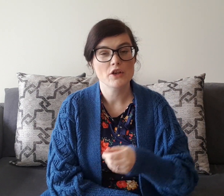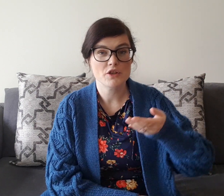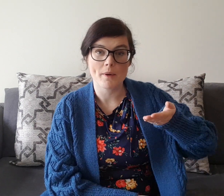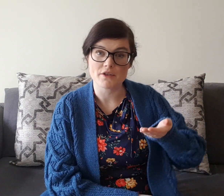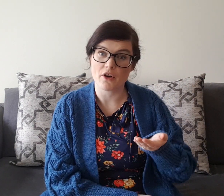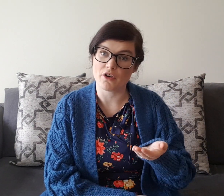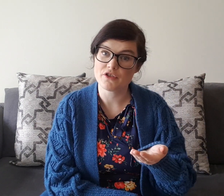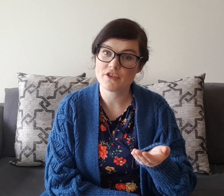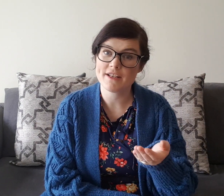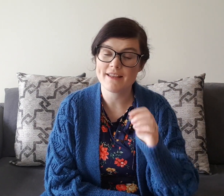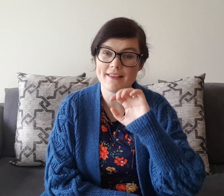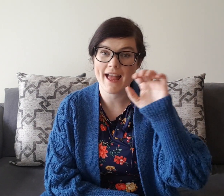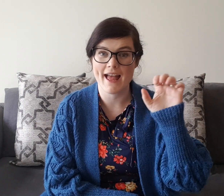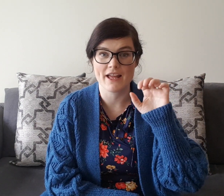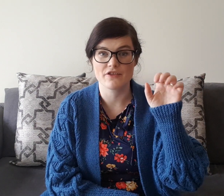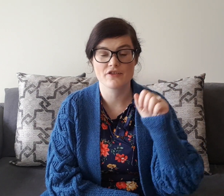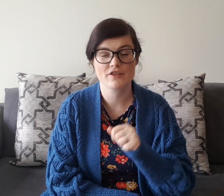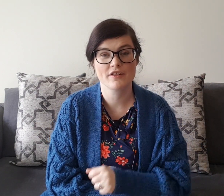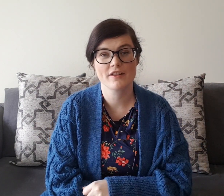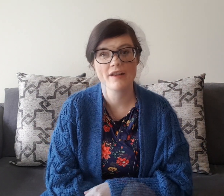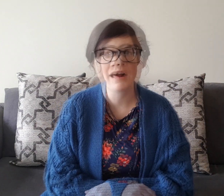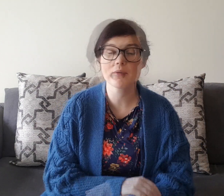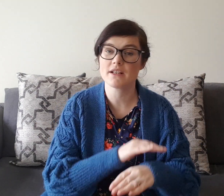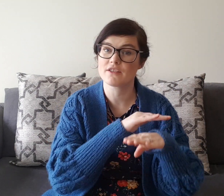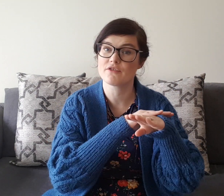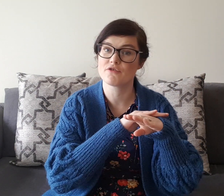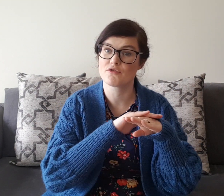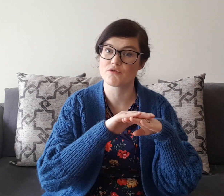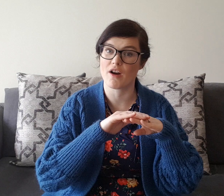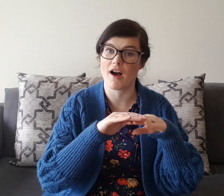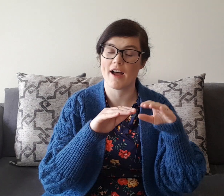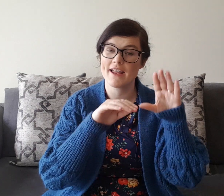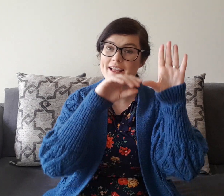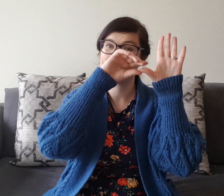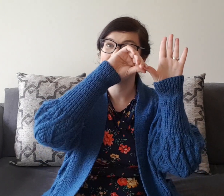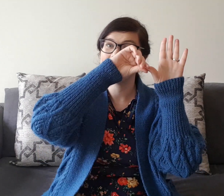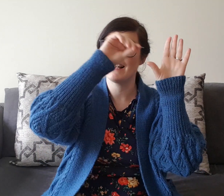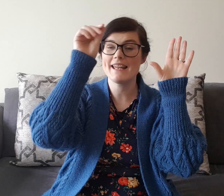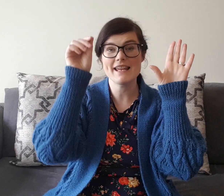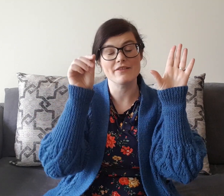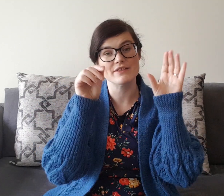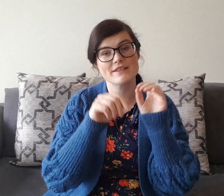She went underneath the hedge. There was lots of dry leaves.